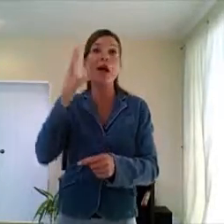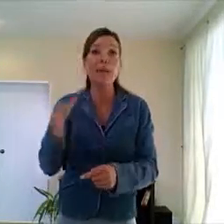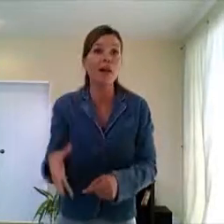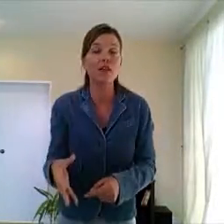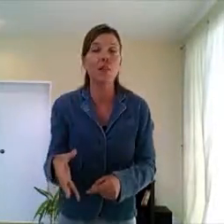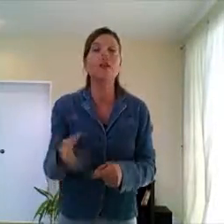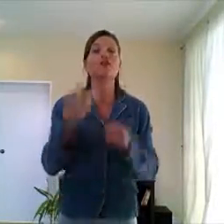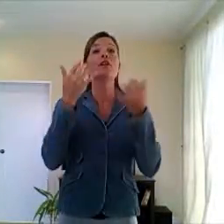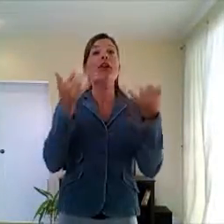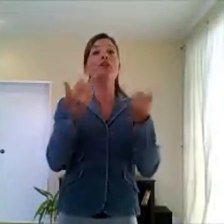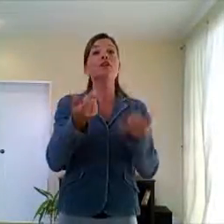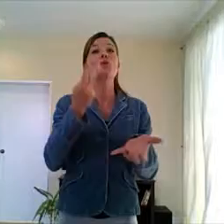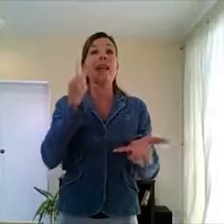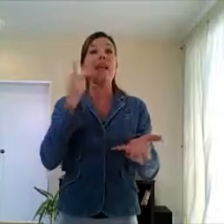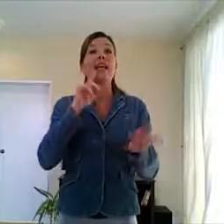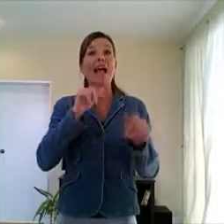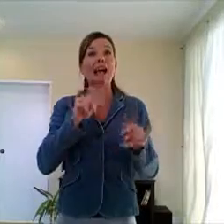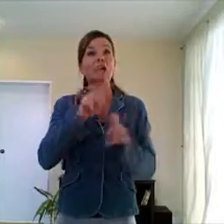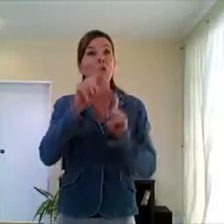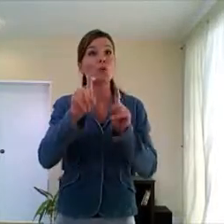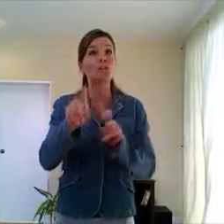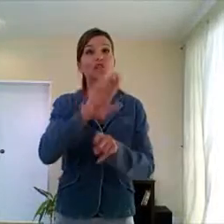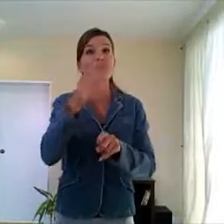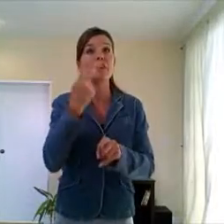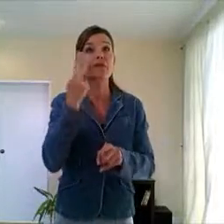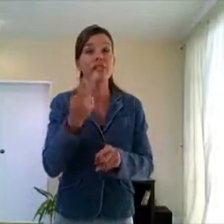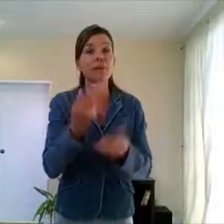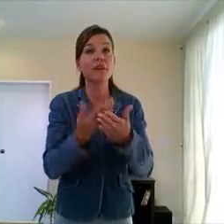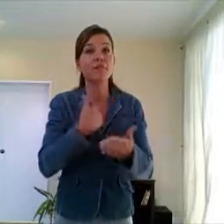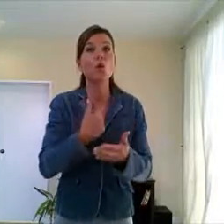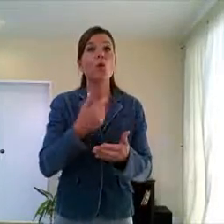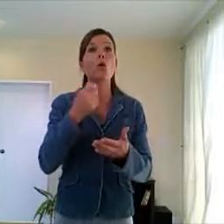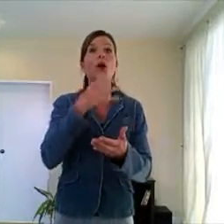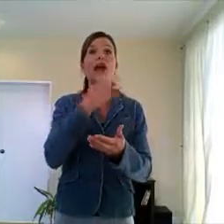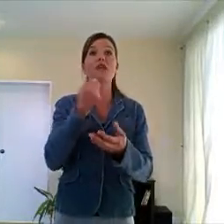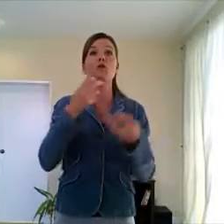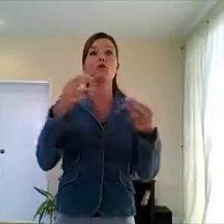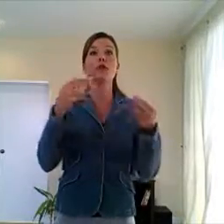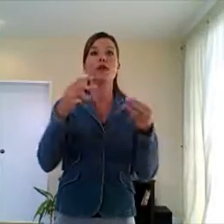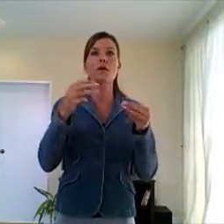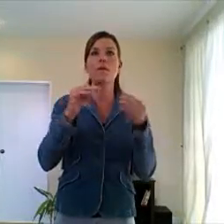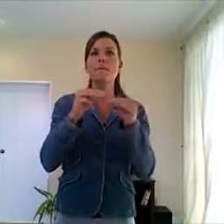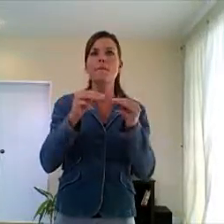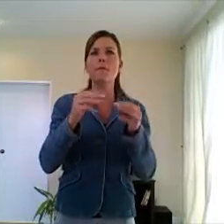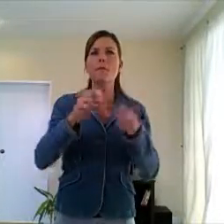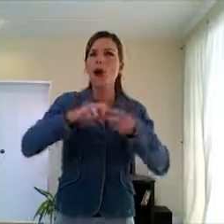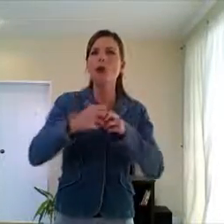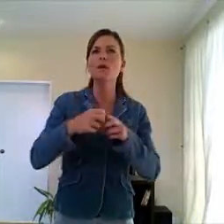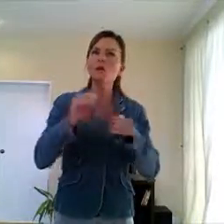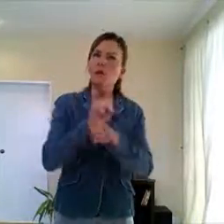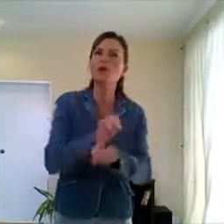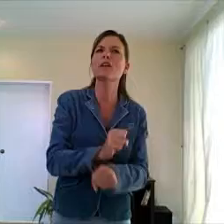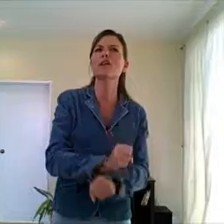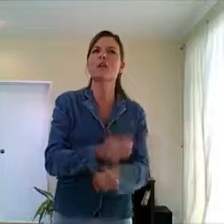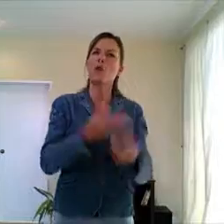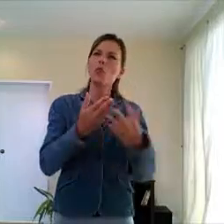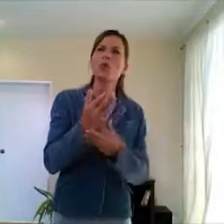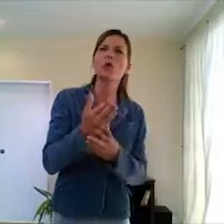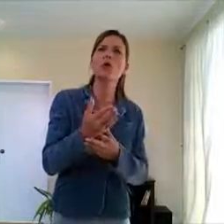can answer questions you've never seen before. And to my students, let me just ask, have you guys ever gotten to a test where you studied everything, you just knew you knew, and you